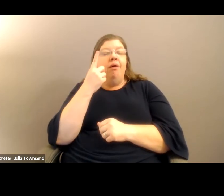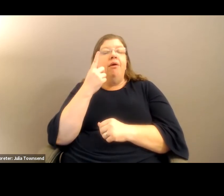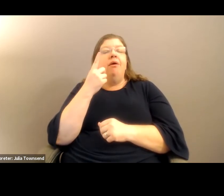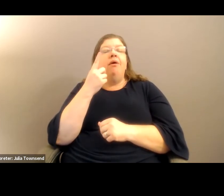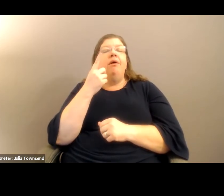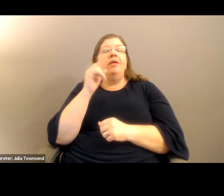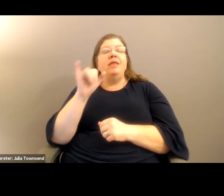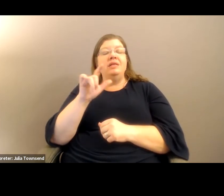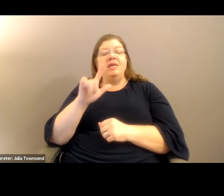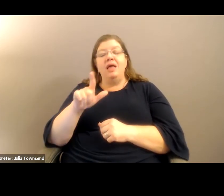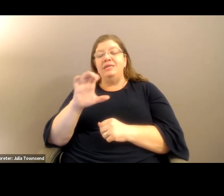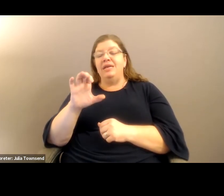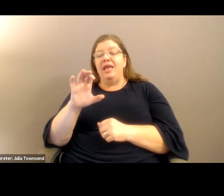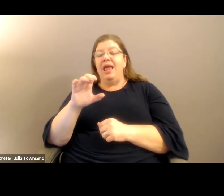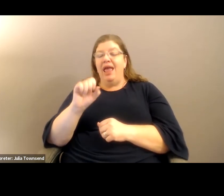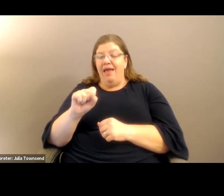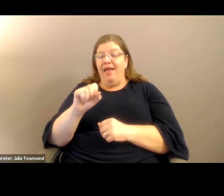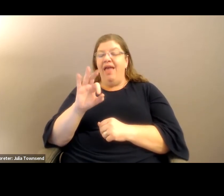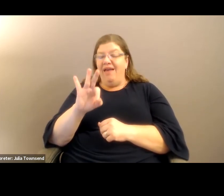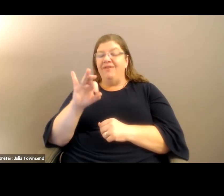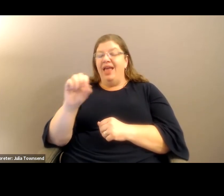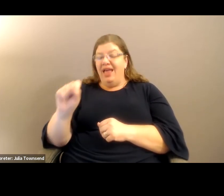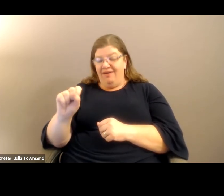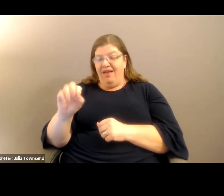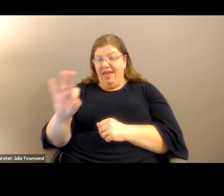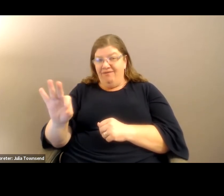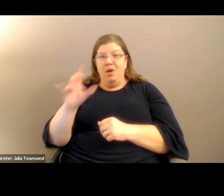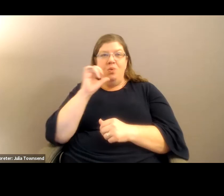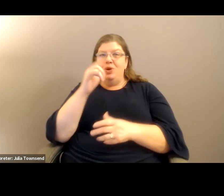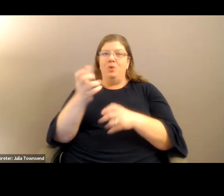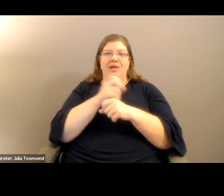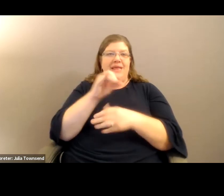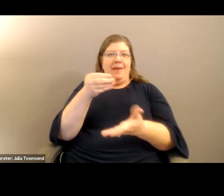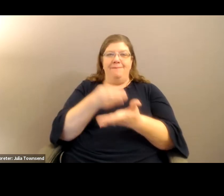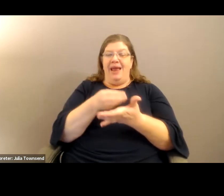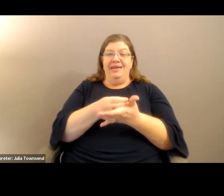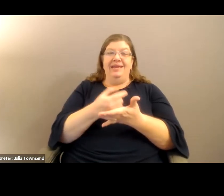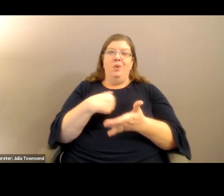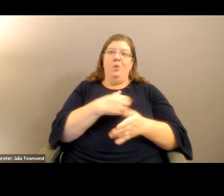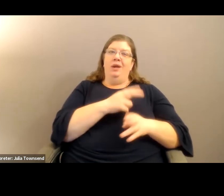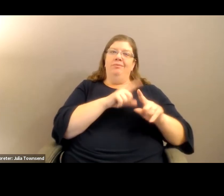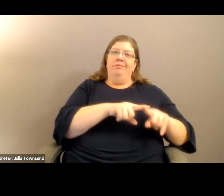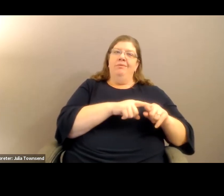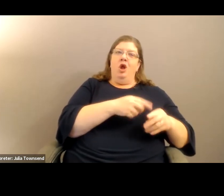into the LCFF. We don't receive any of that money because we're using our property taxes.